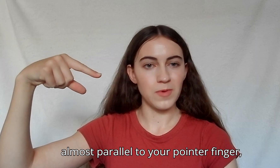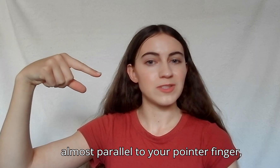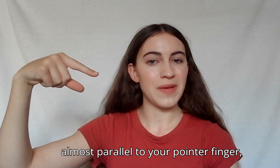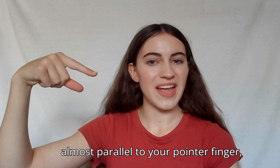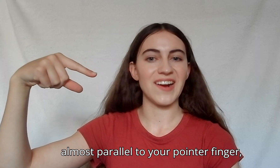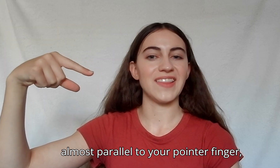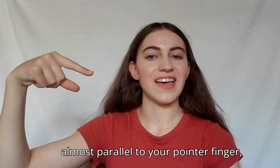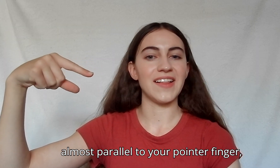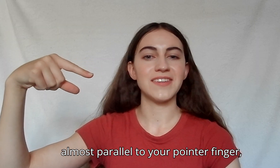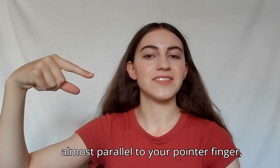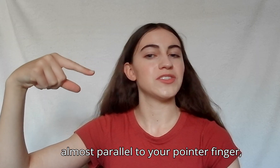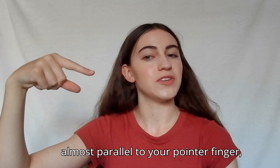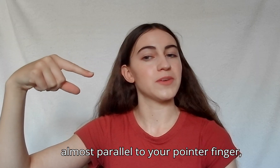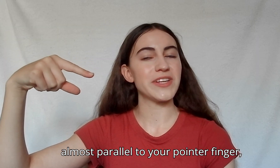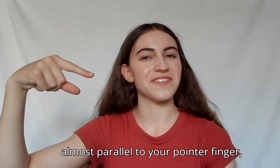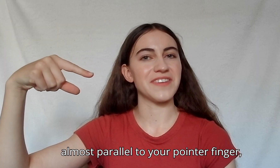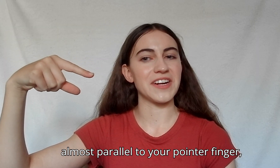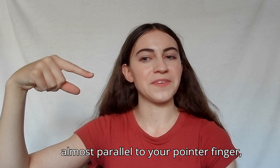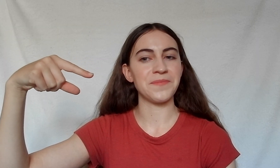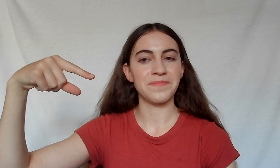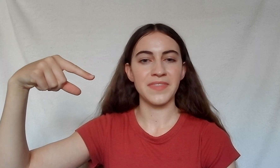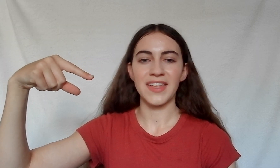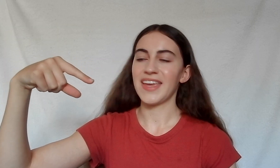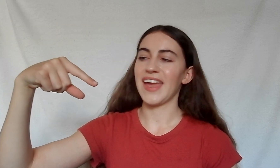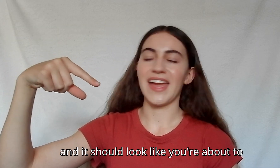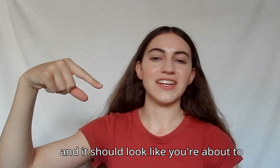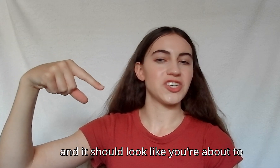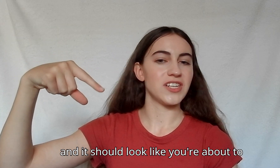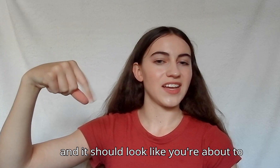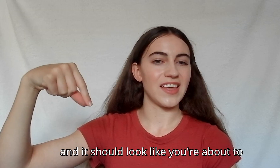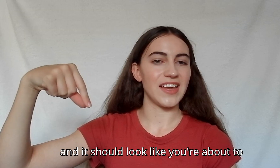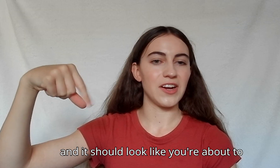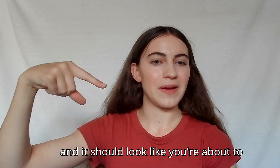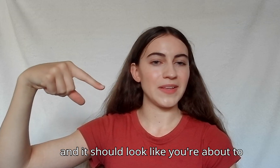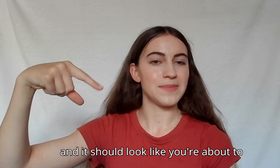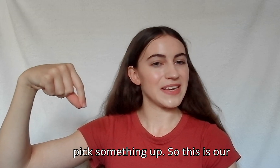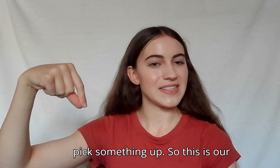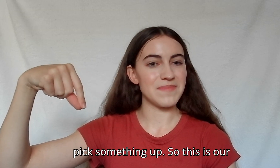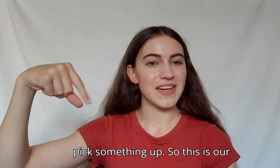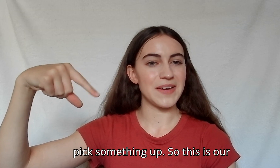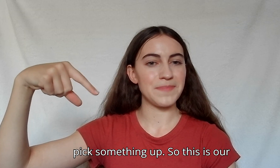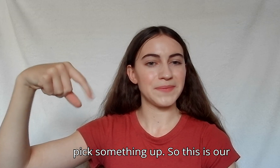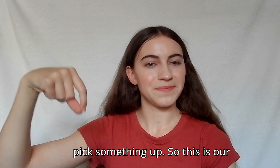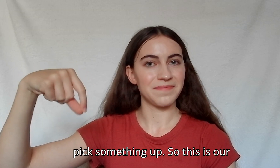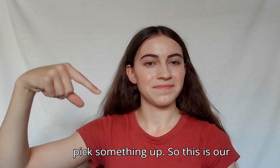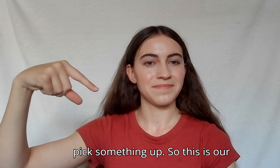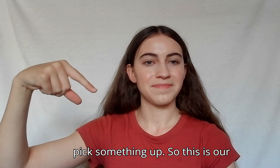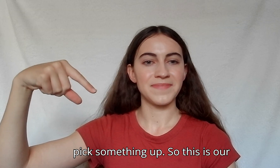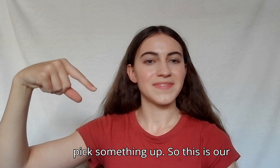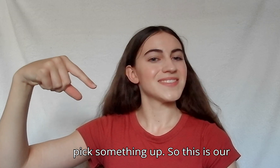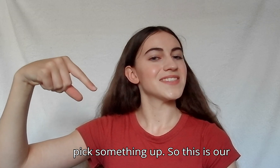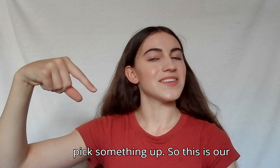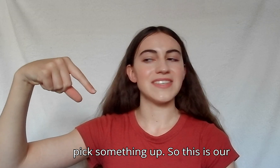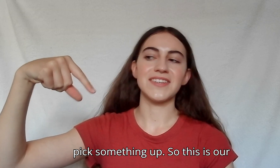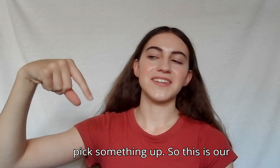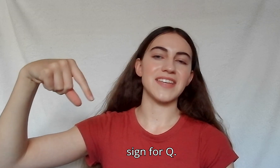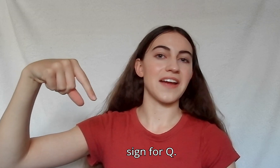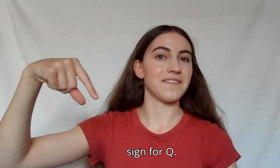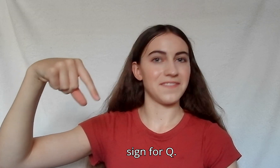almost parallel to your pointer finger, and it should look like you're about to pick something up. So this is our sign